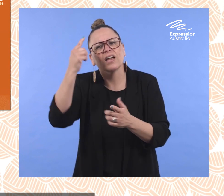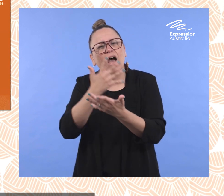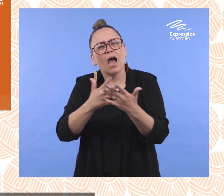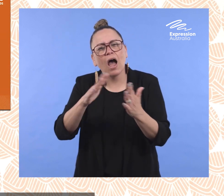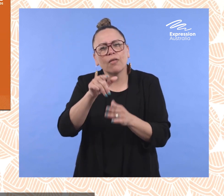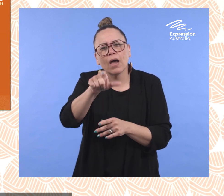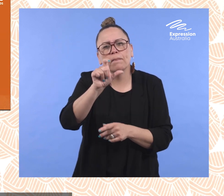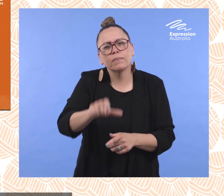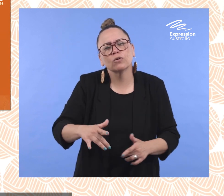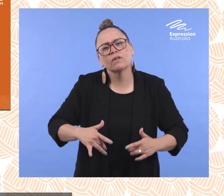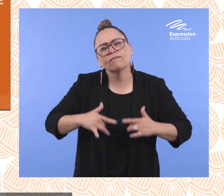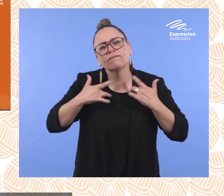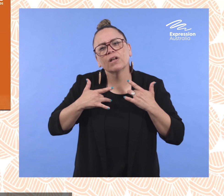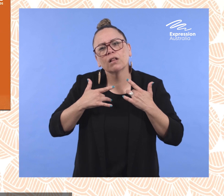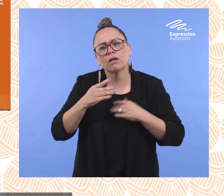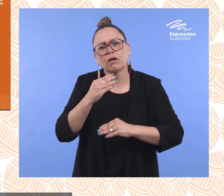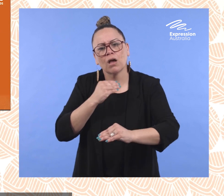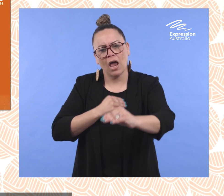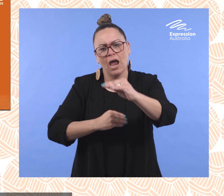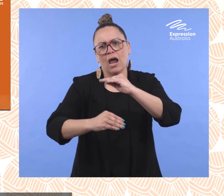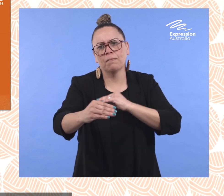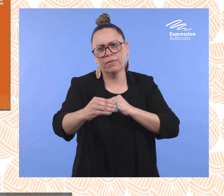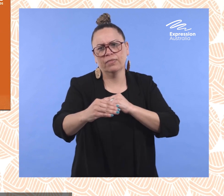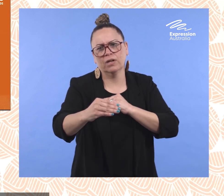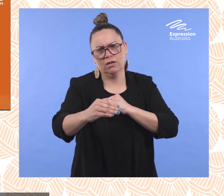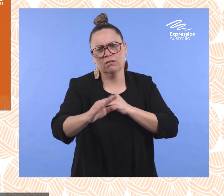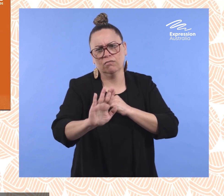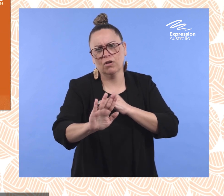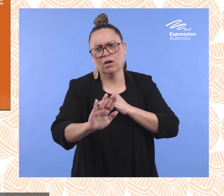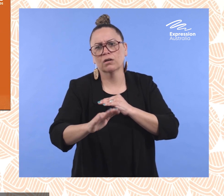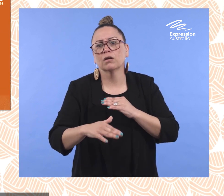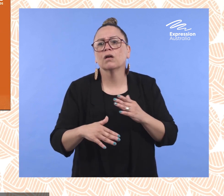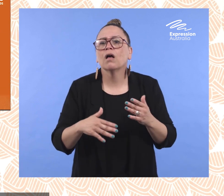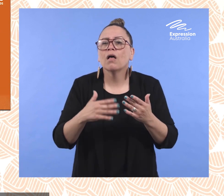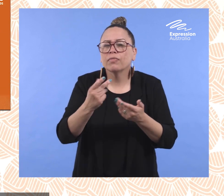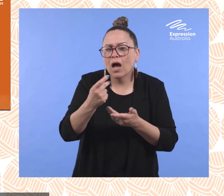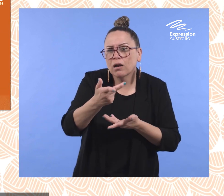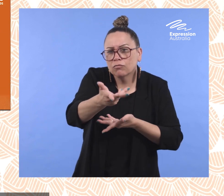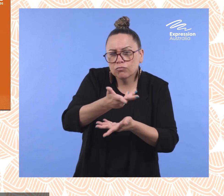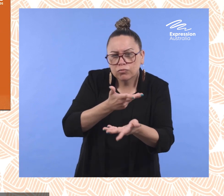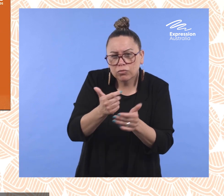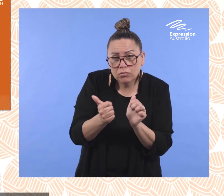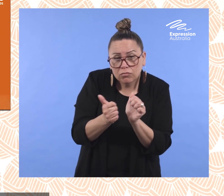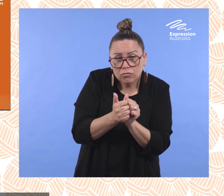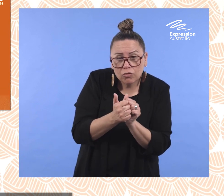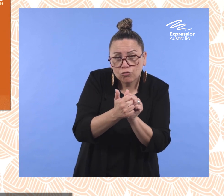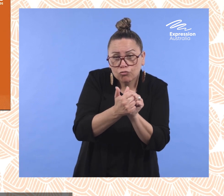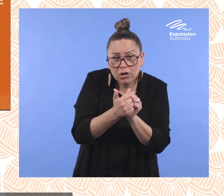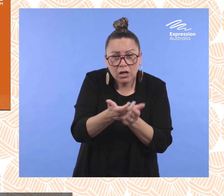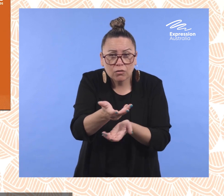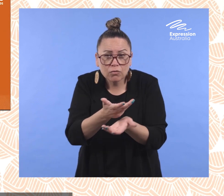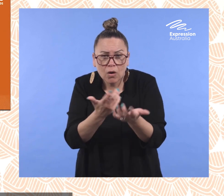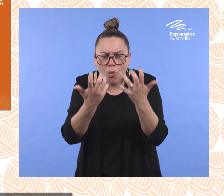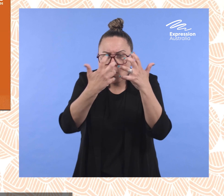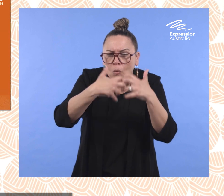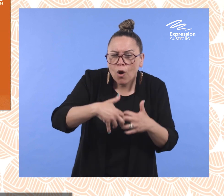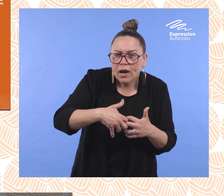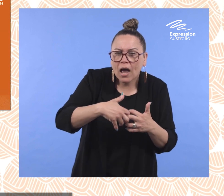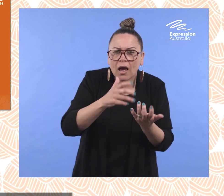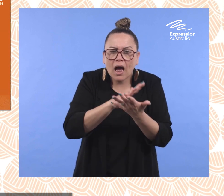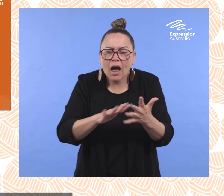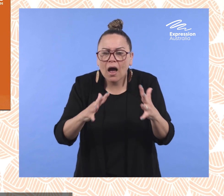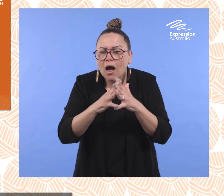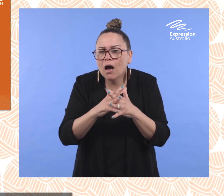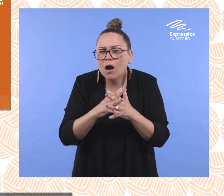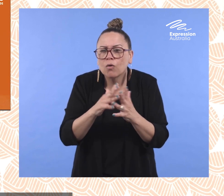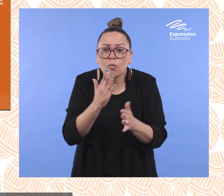person might be feeling. So put yourself in their shoes and then reconcile together, work out